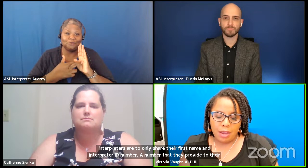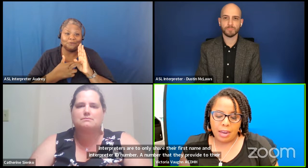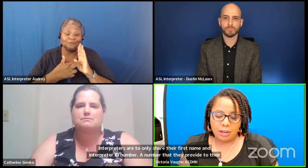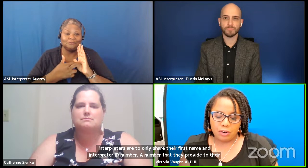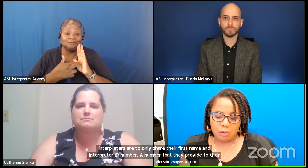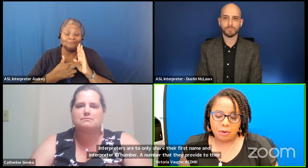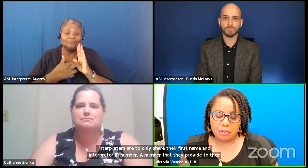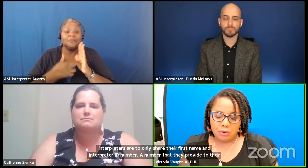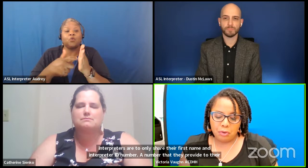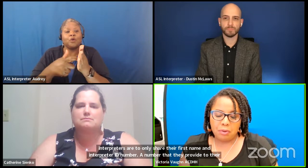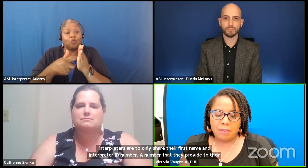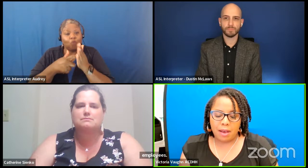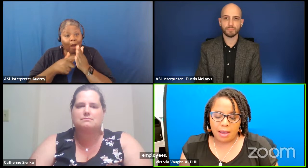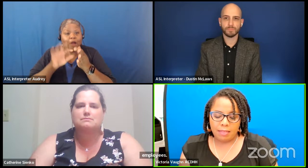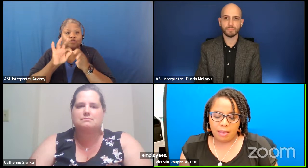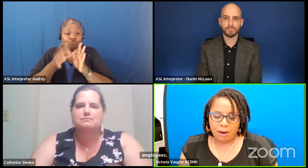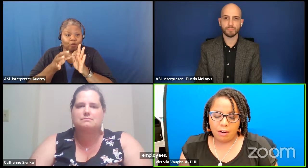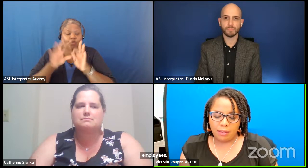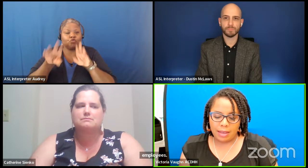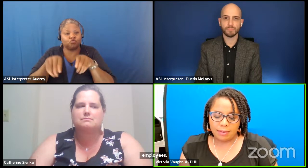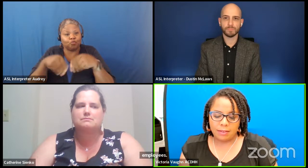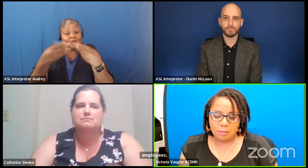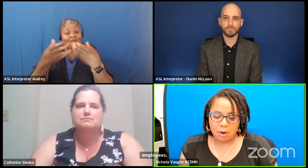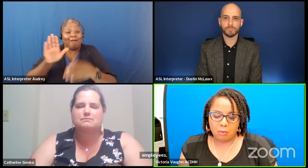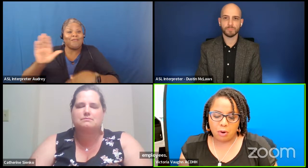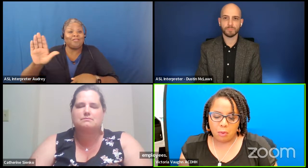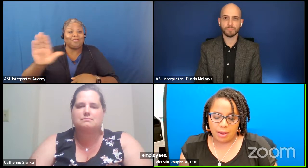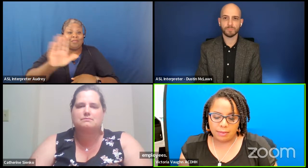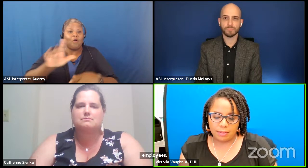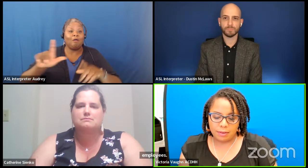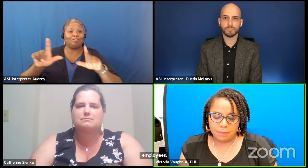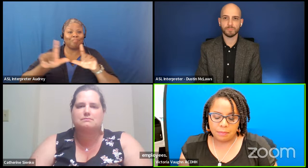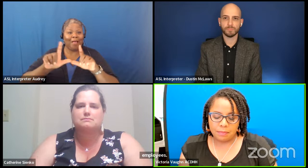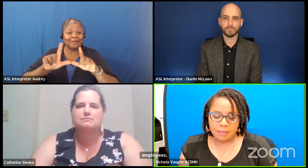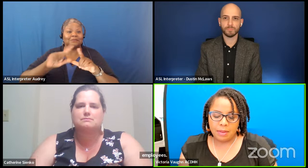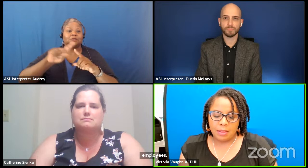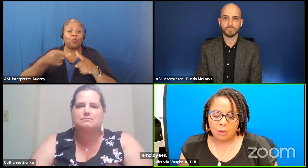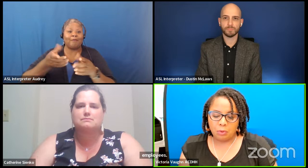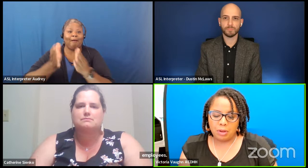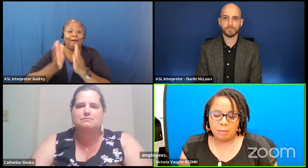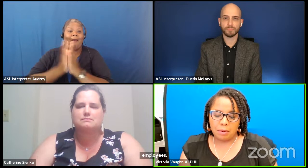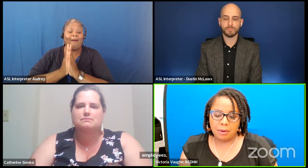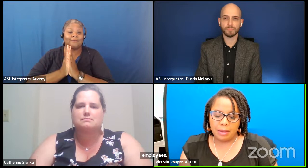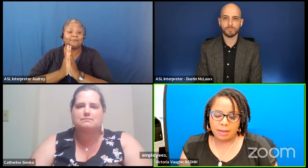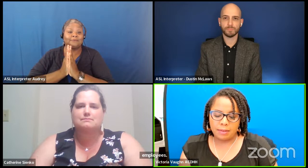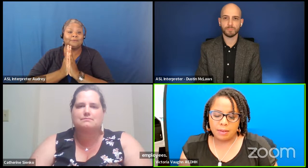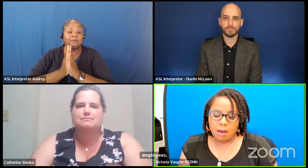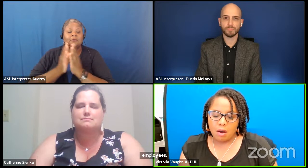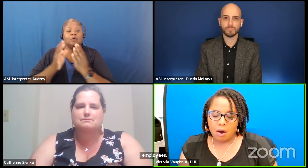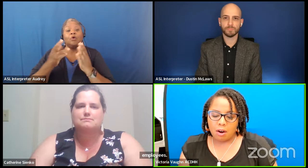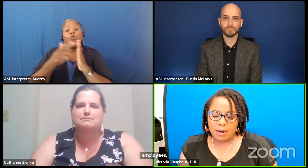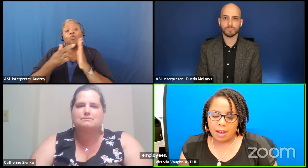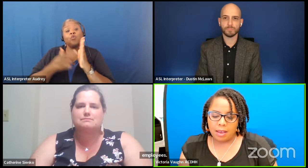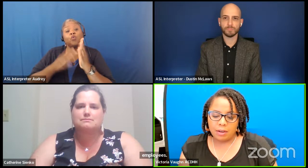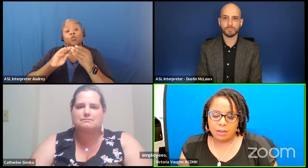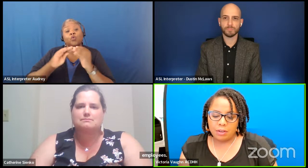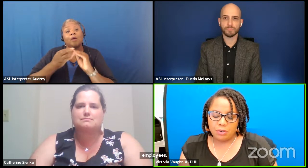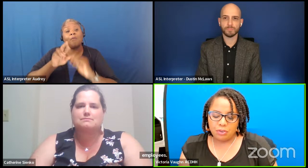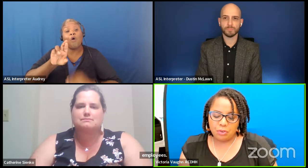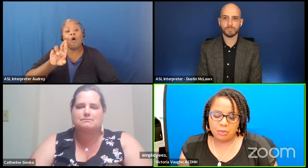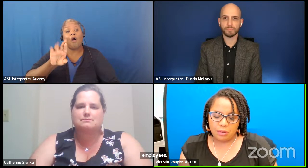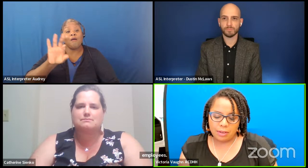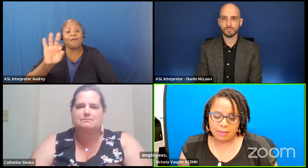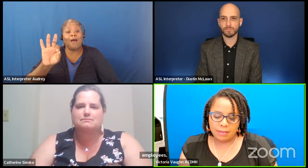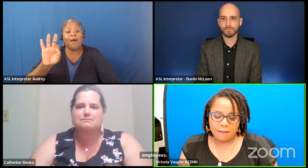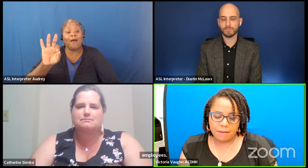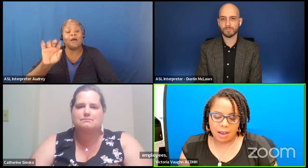require an interpreter to provide their license upon request. The rule number is